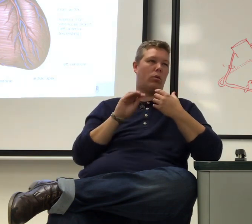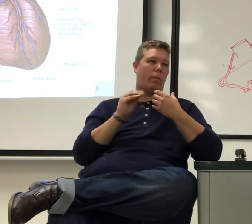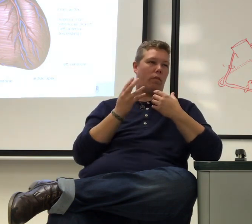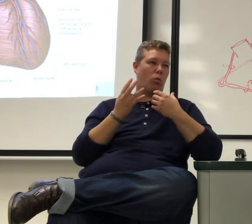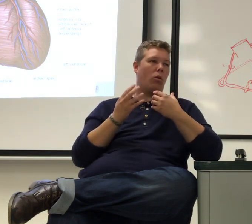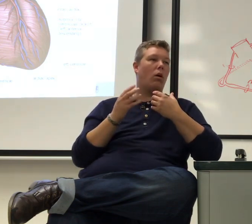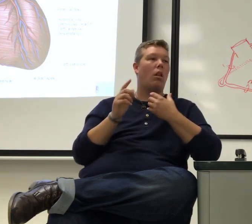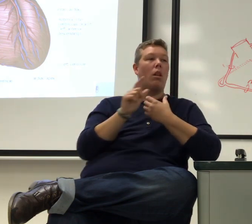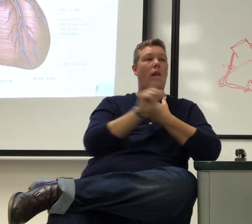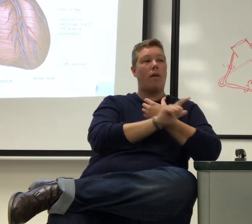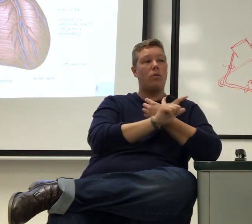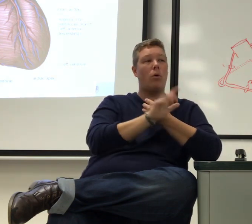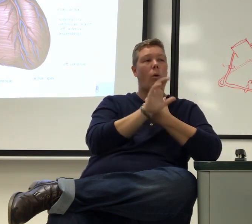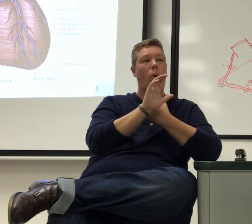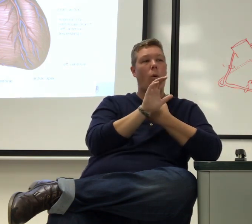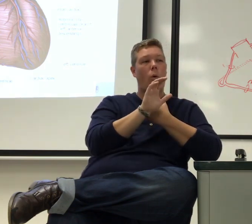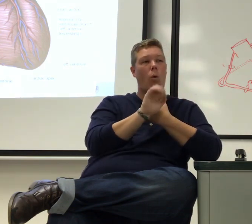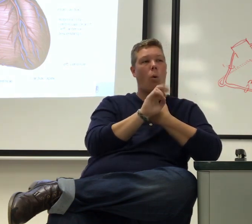Left